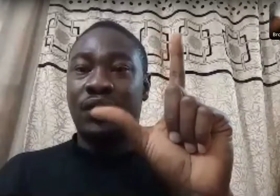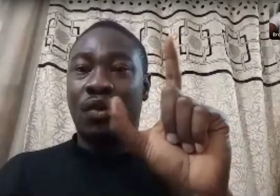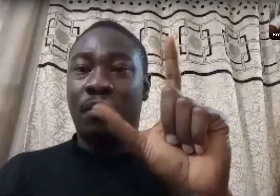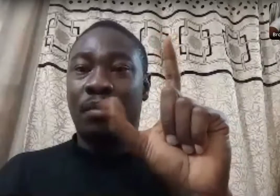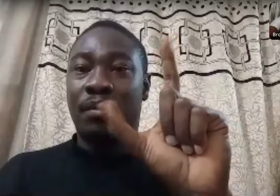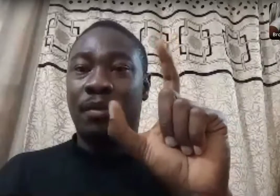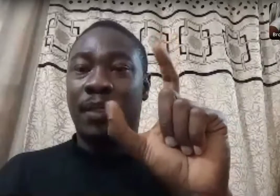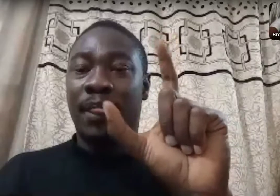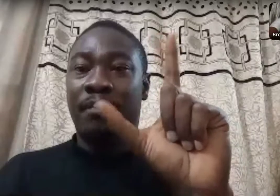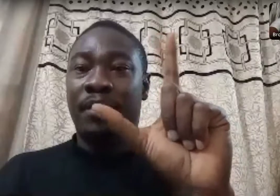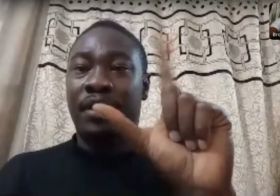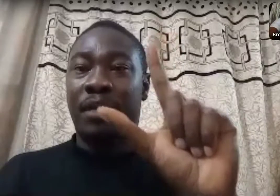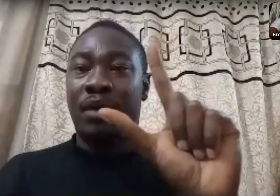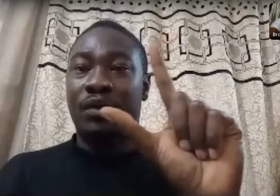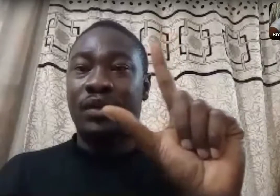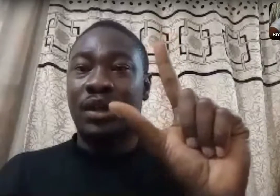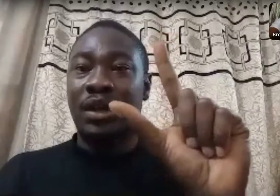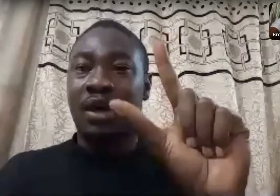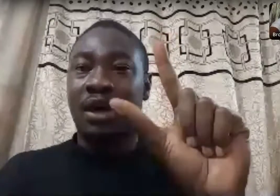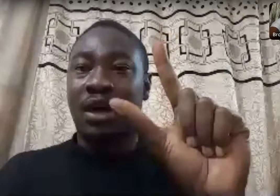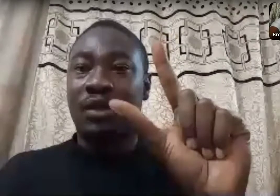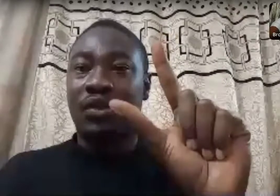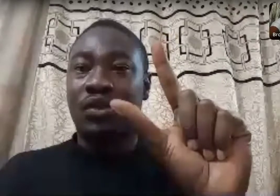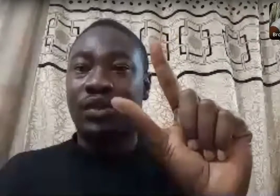bring them out and touch them.